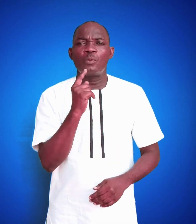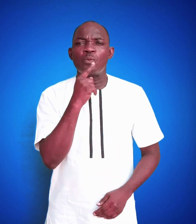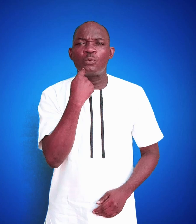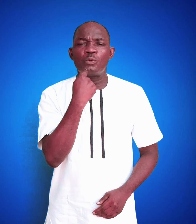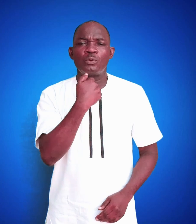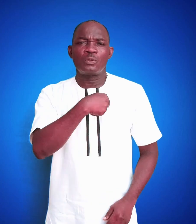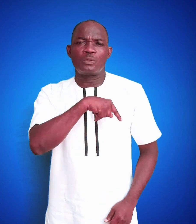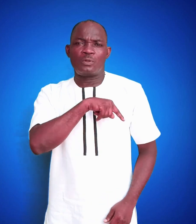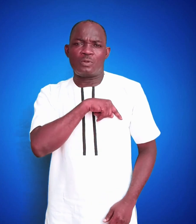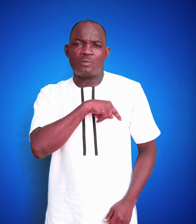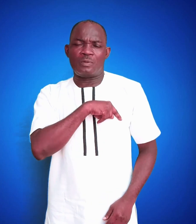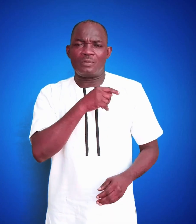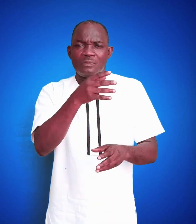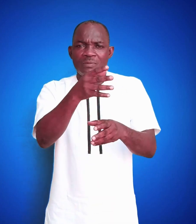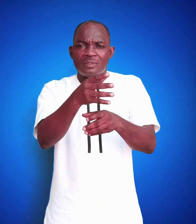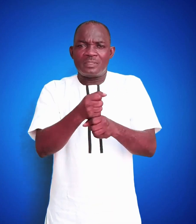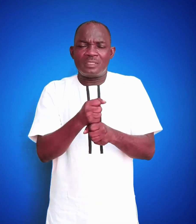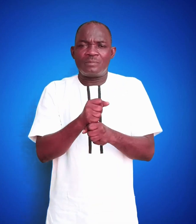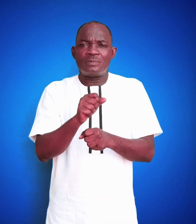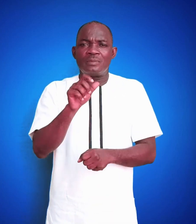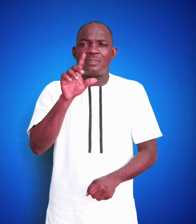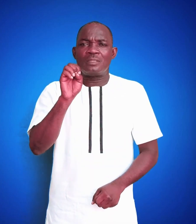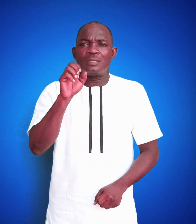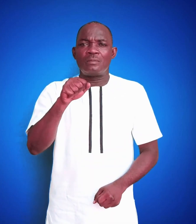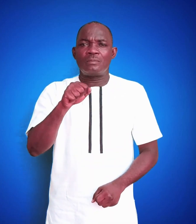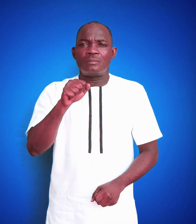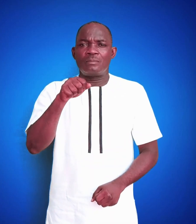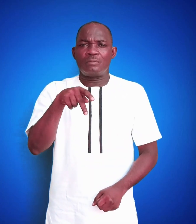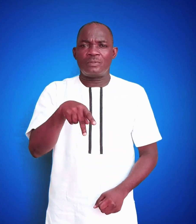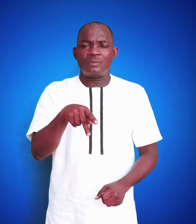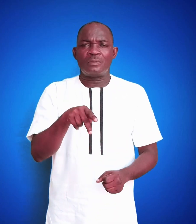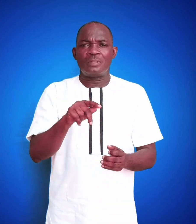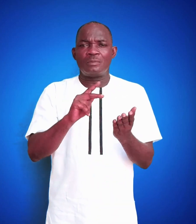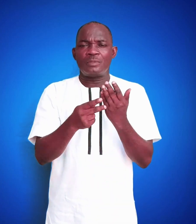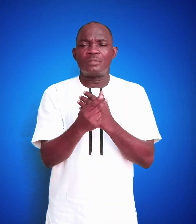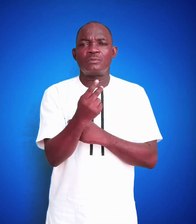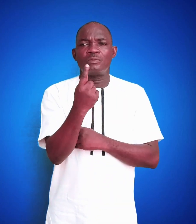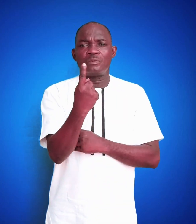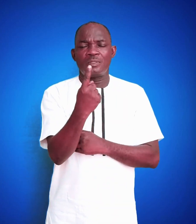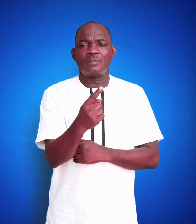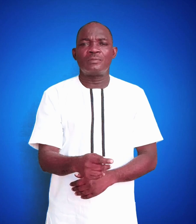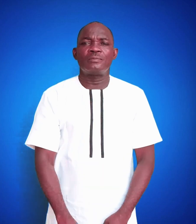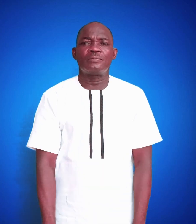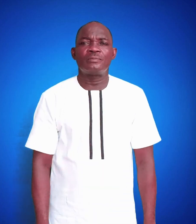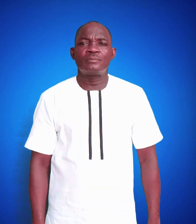Who qualifies to receive LEAP? Page 1.